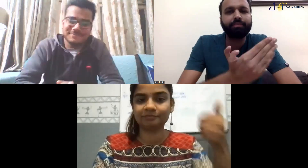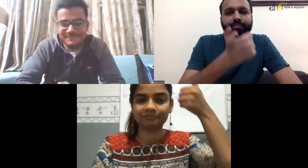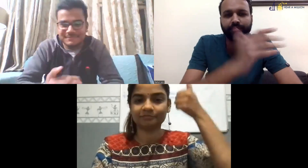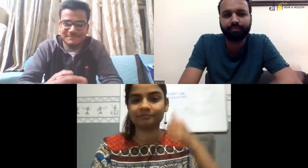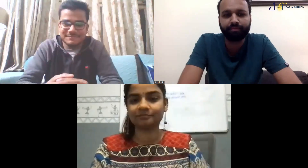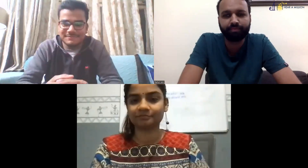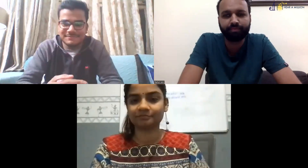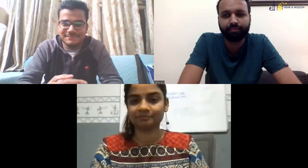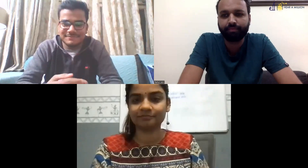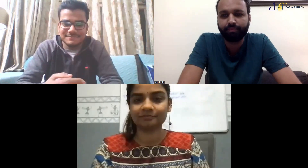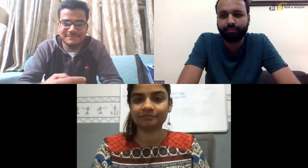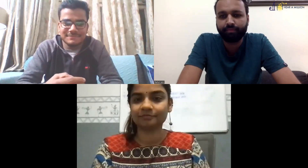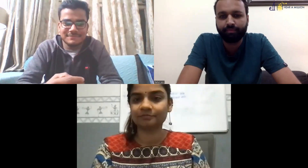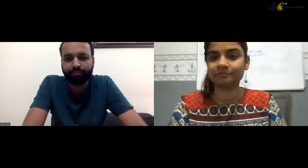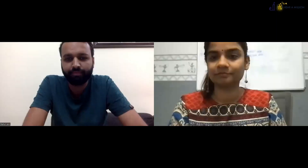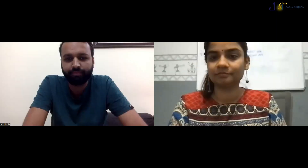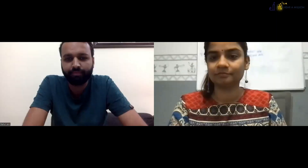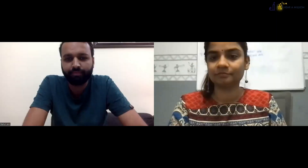Rahul.